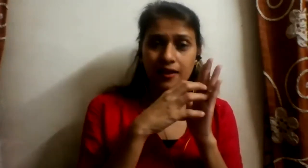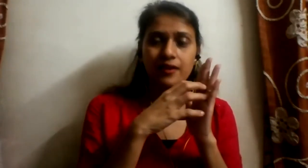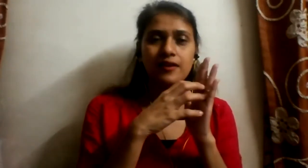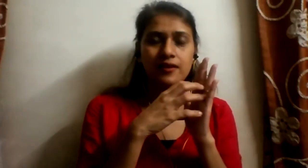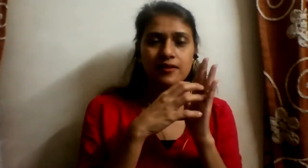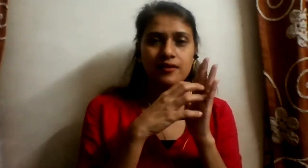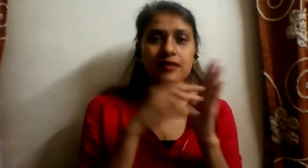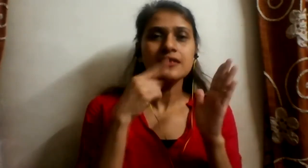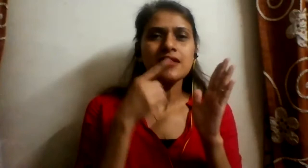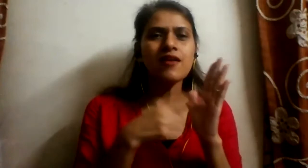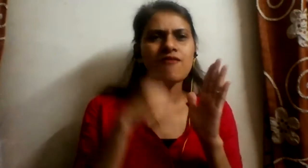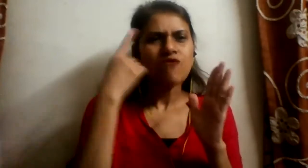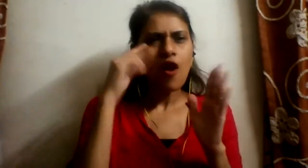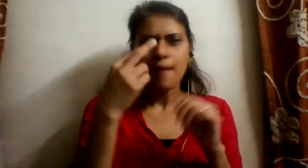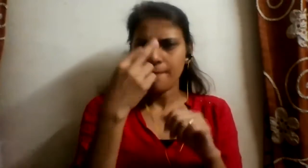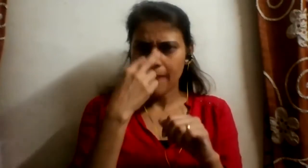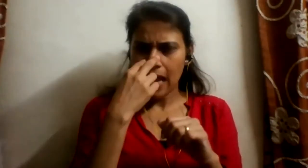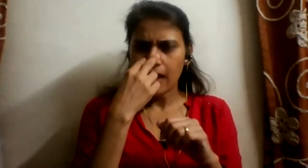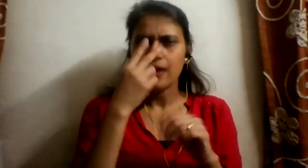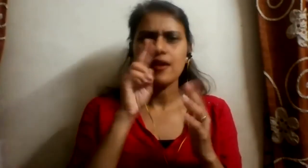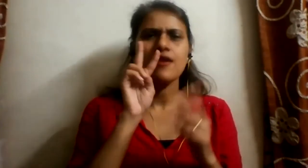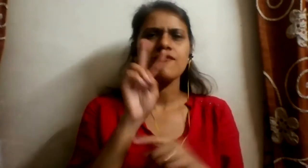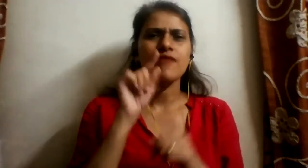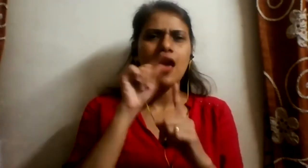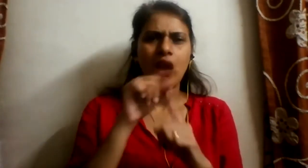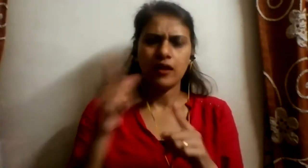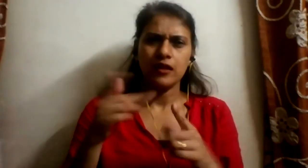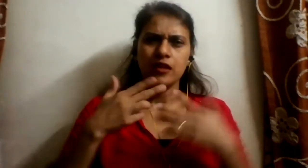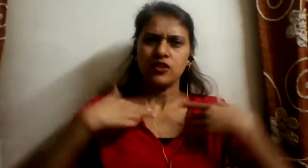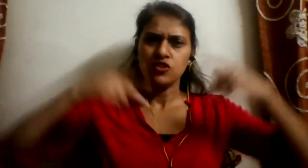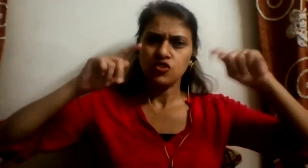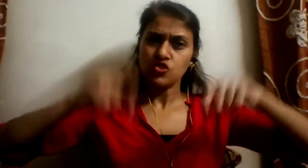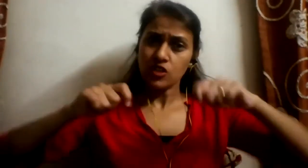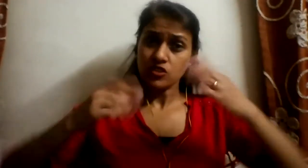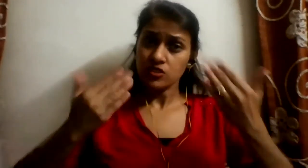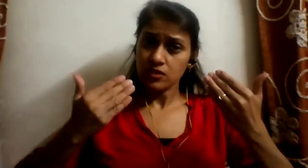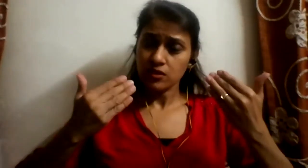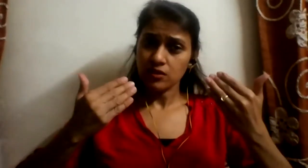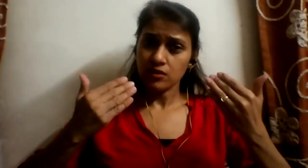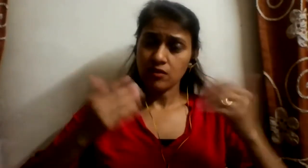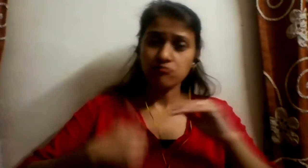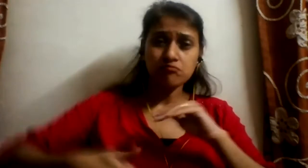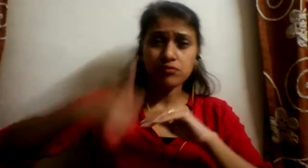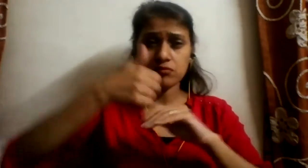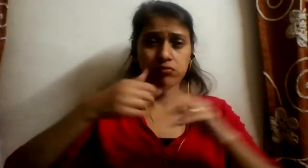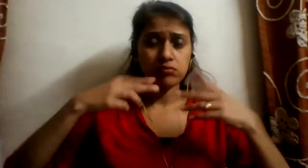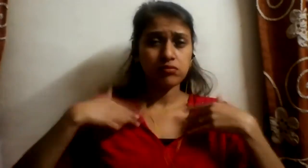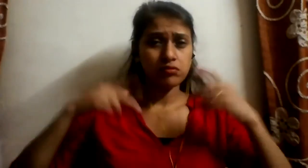"Can a blind or visually impaired person work as a judge or a magistrate?" And what led me to